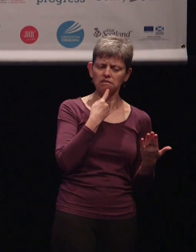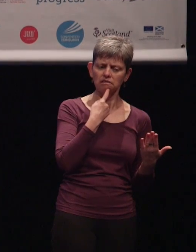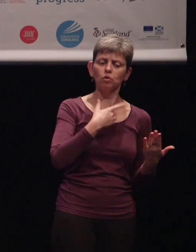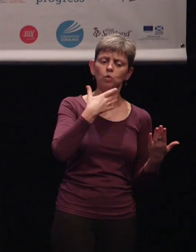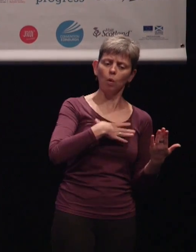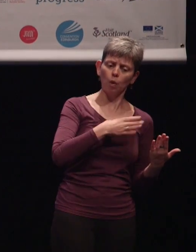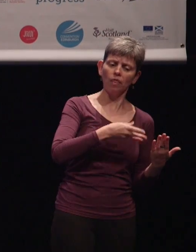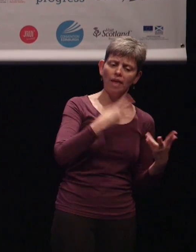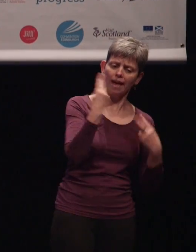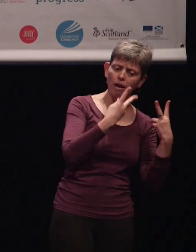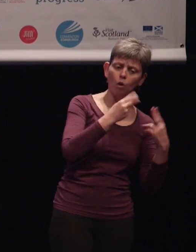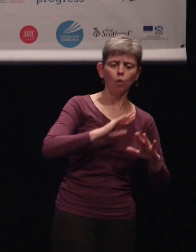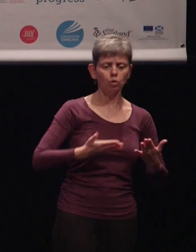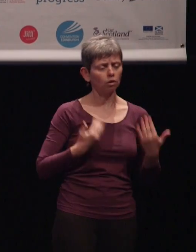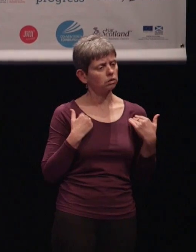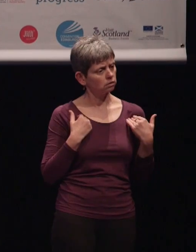take the risk.